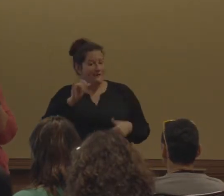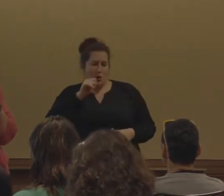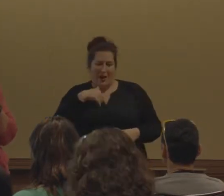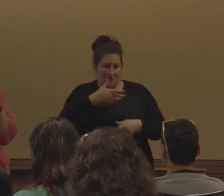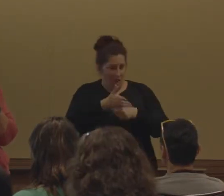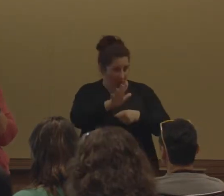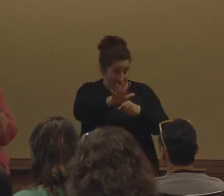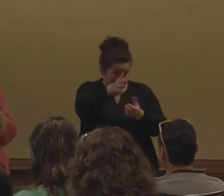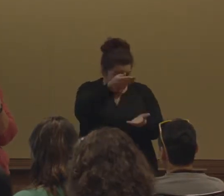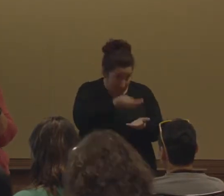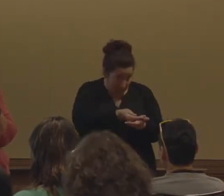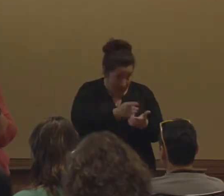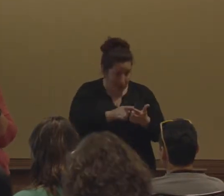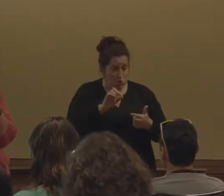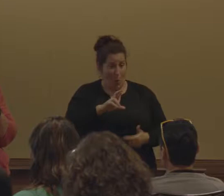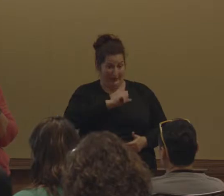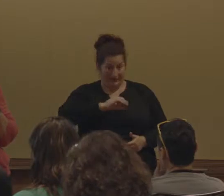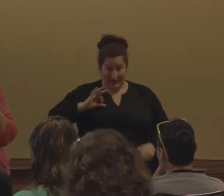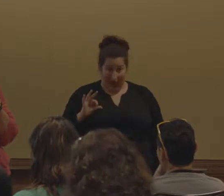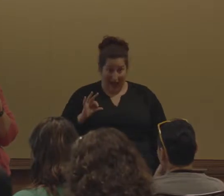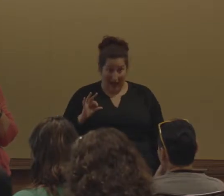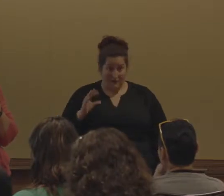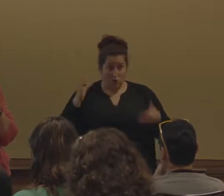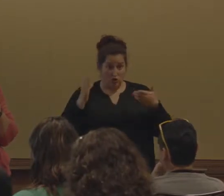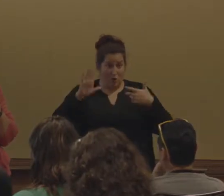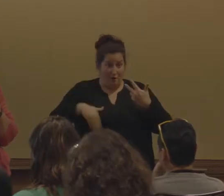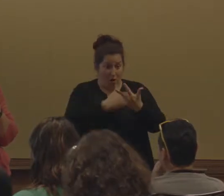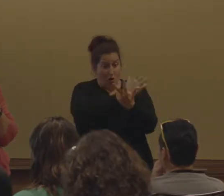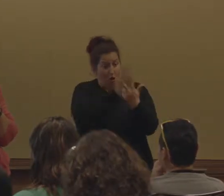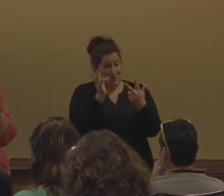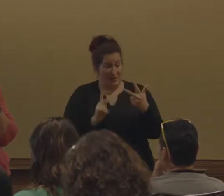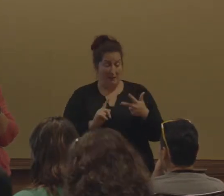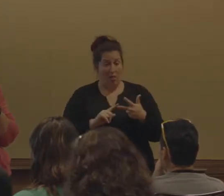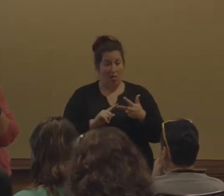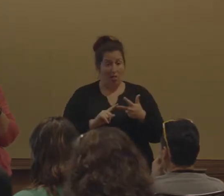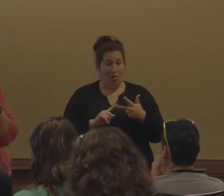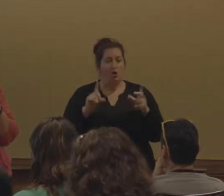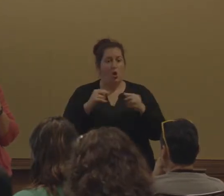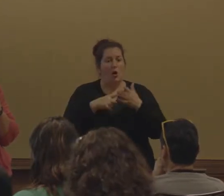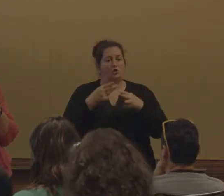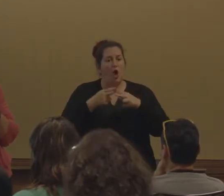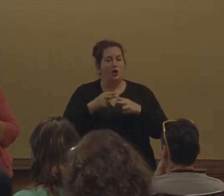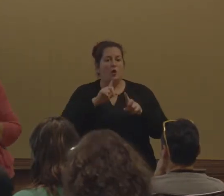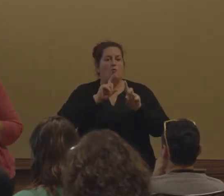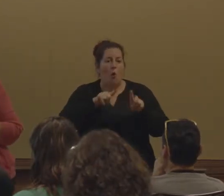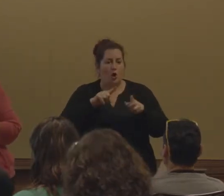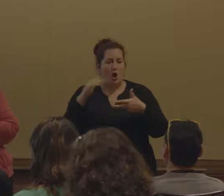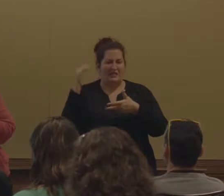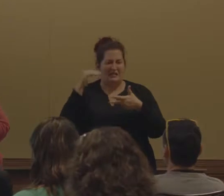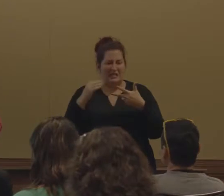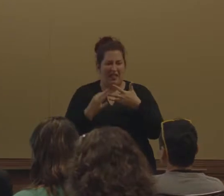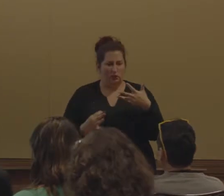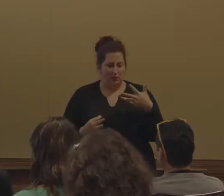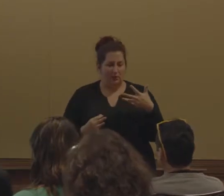enough money or staff to serve all that population, then you do what's called an order selection. And Florida has